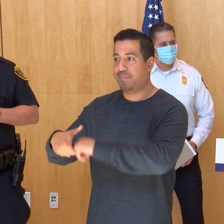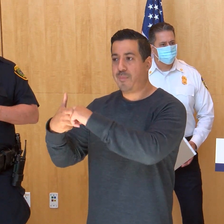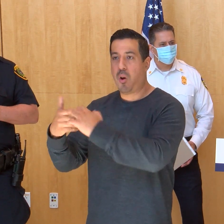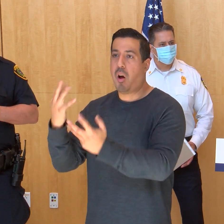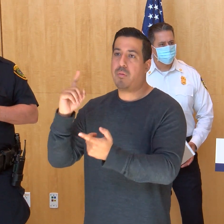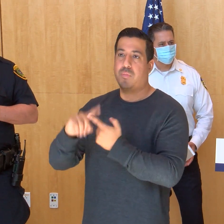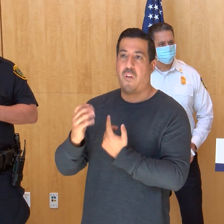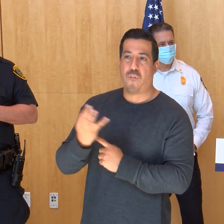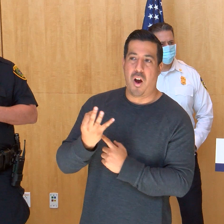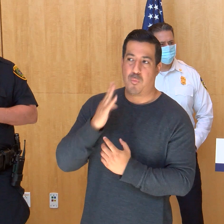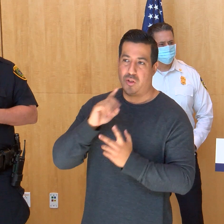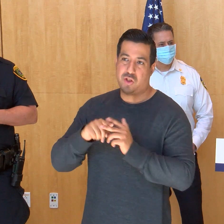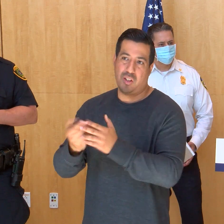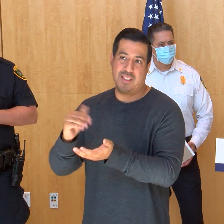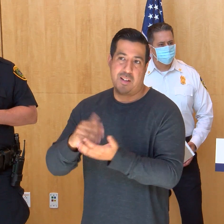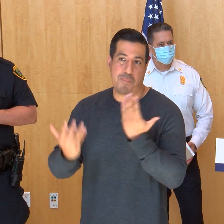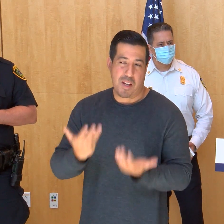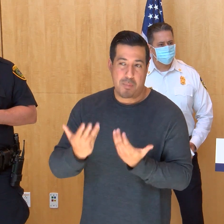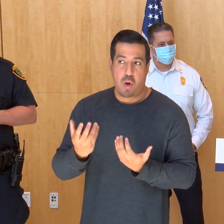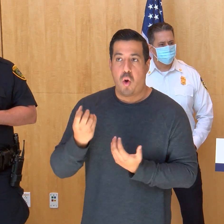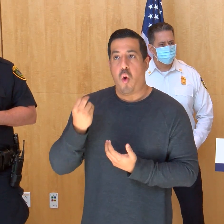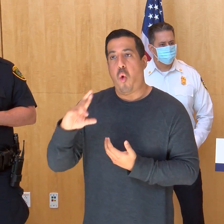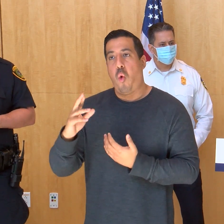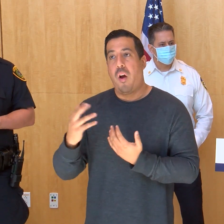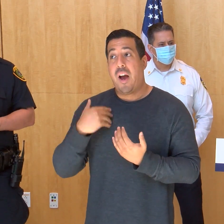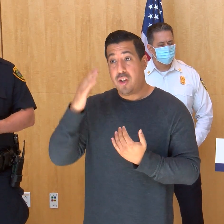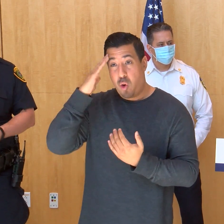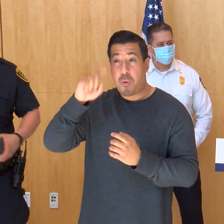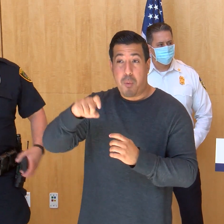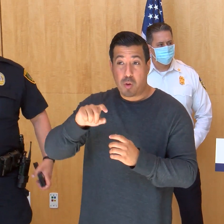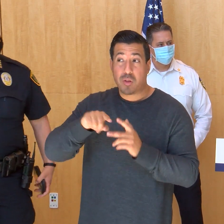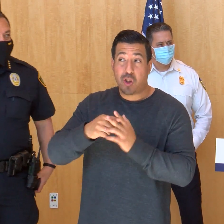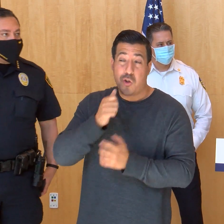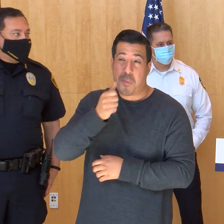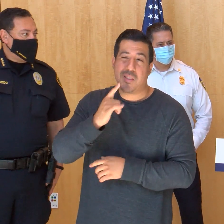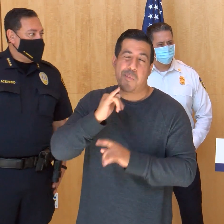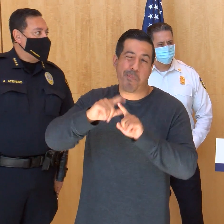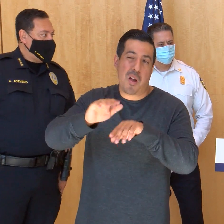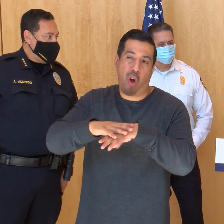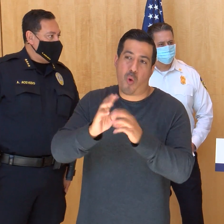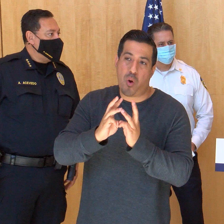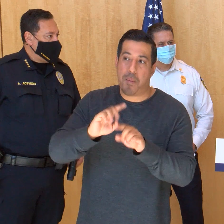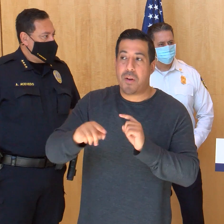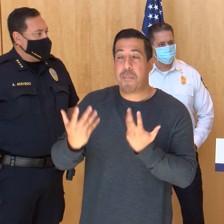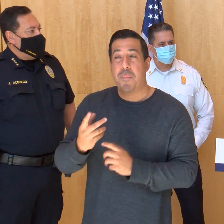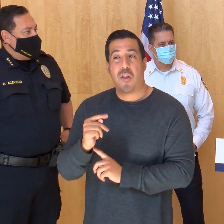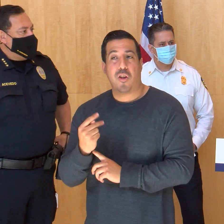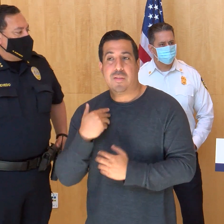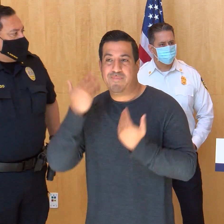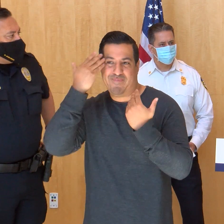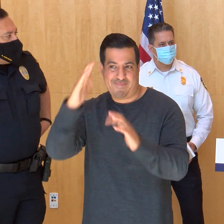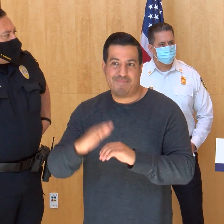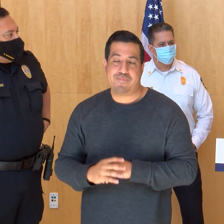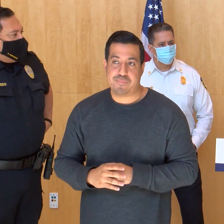so on Friday rather than even on, I know it won't take place tomorrow, depending on the weather. Thursday is problematic. The better